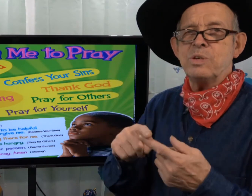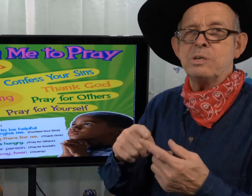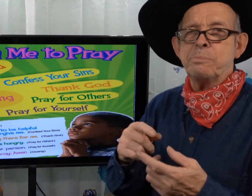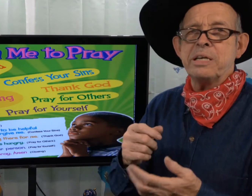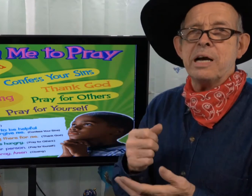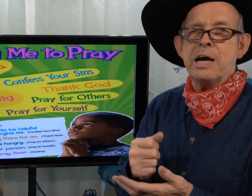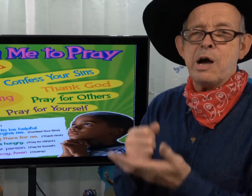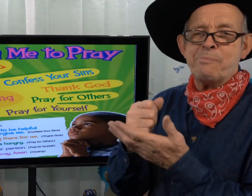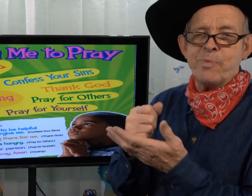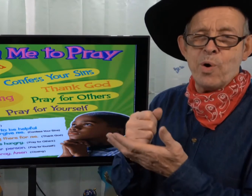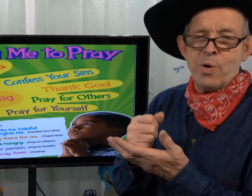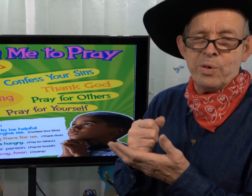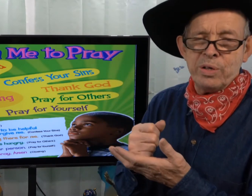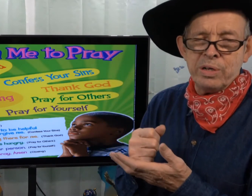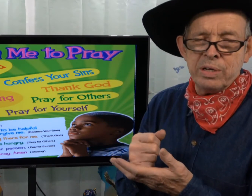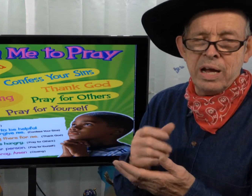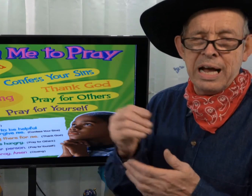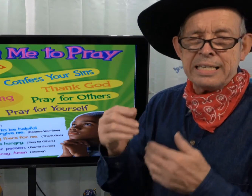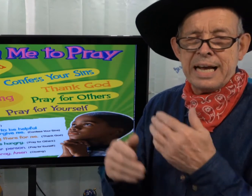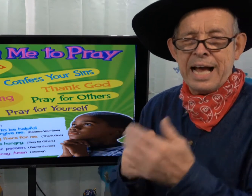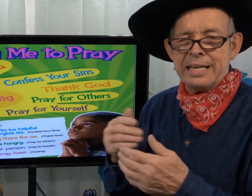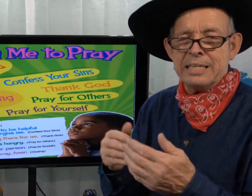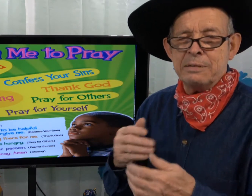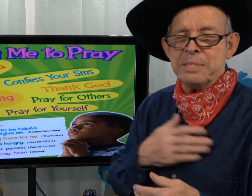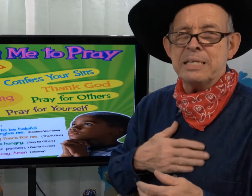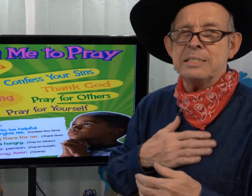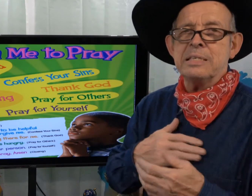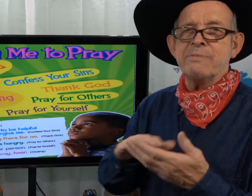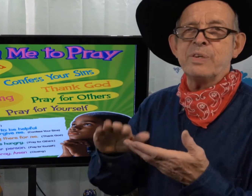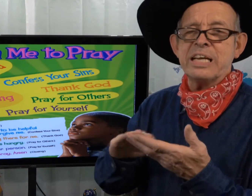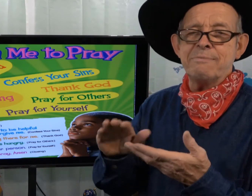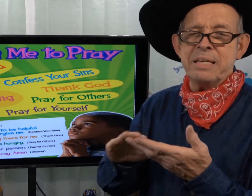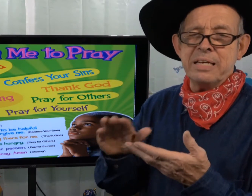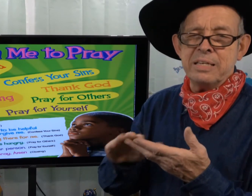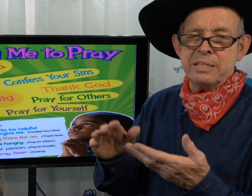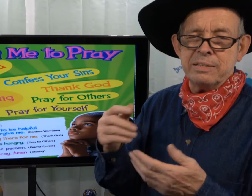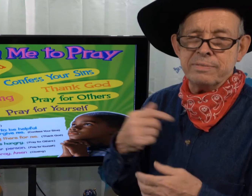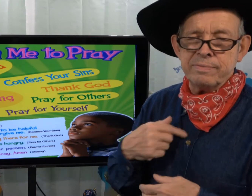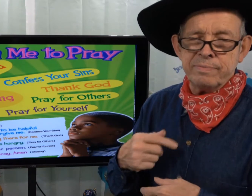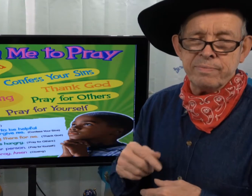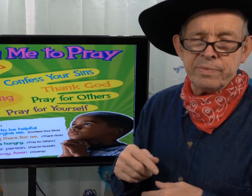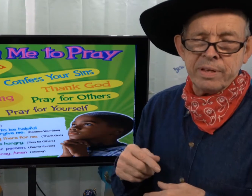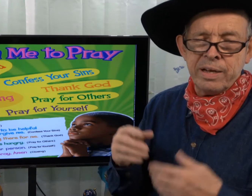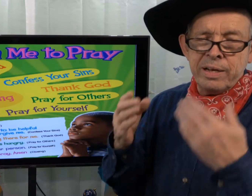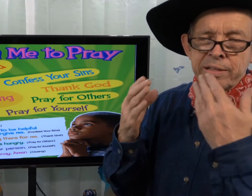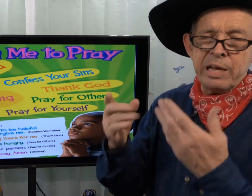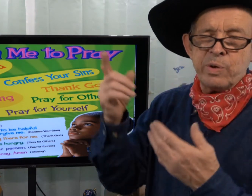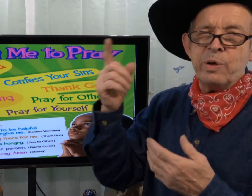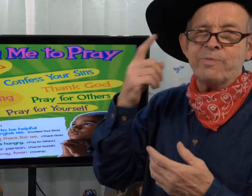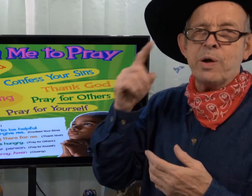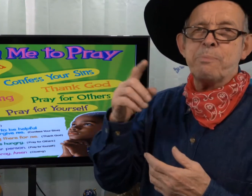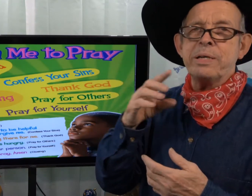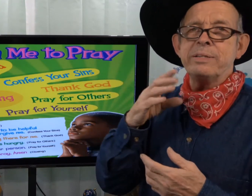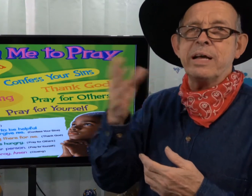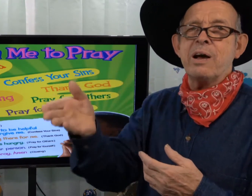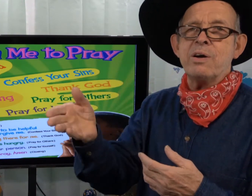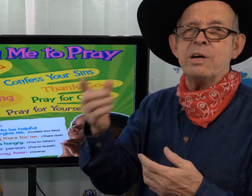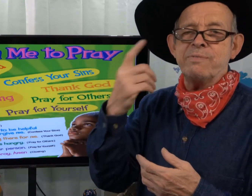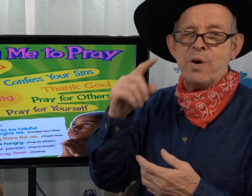be helpful. I can't, please forgive me. Thank you for being there for